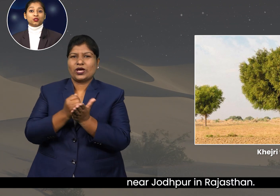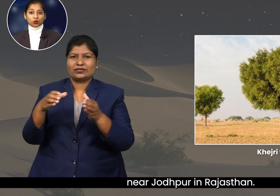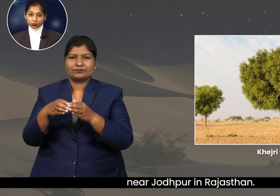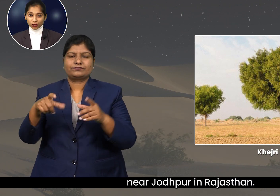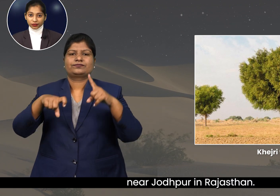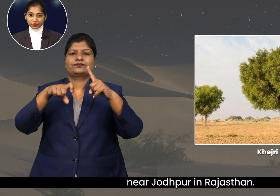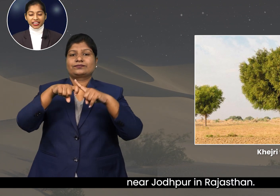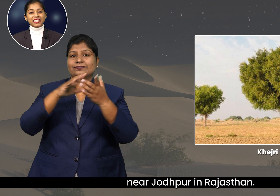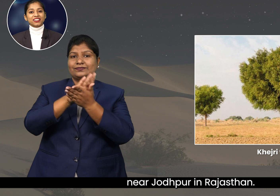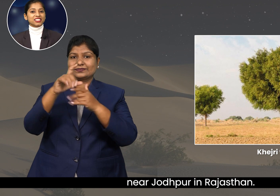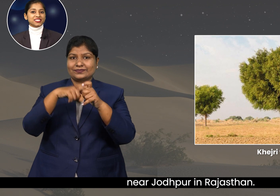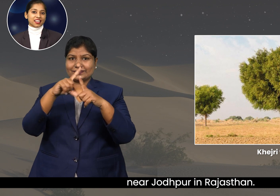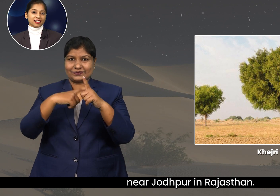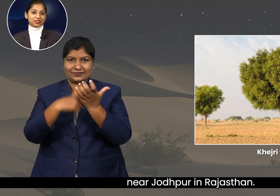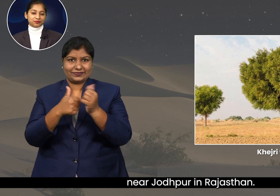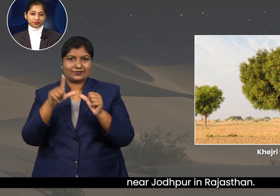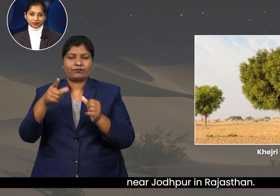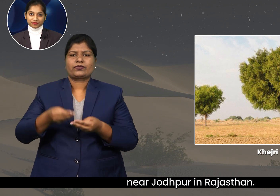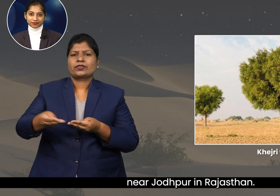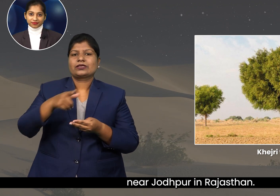near Jodhpur in Rajasthan.